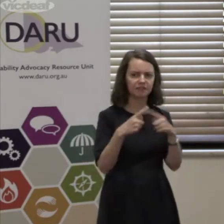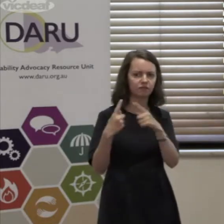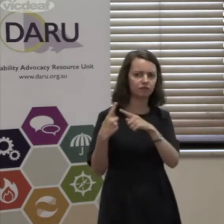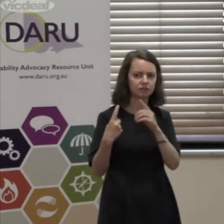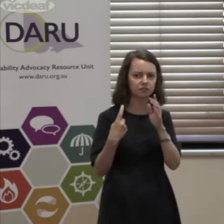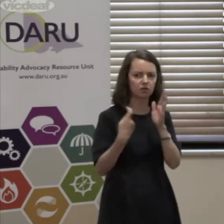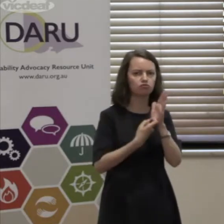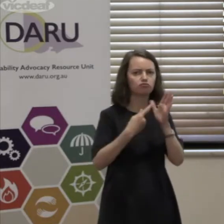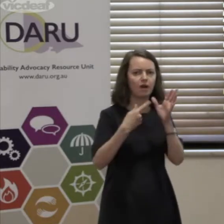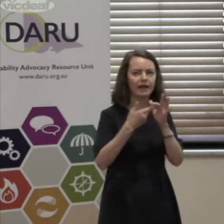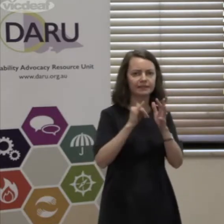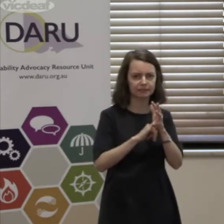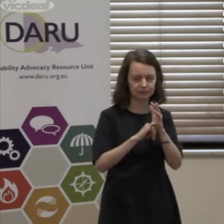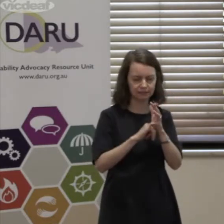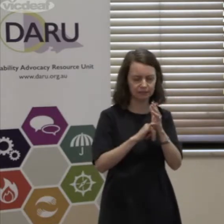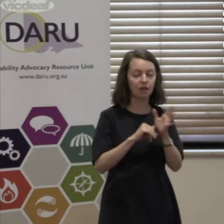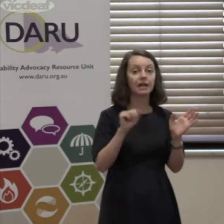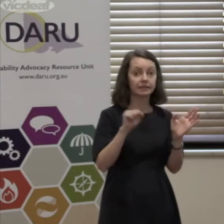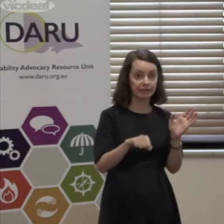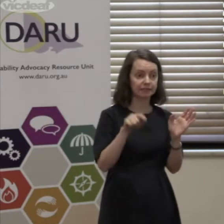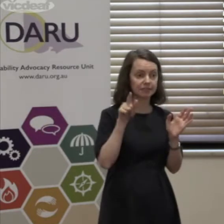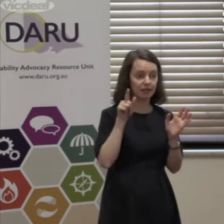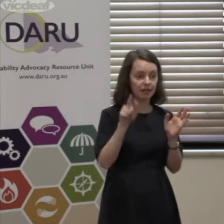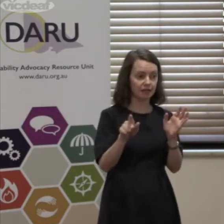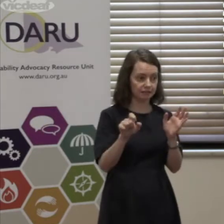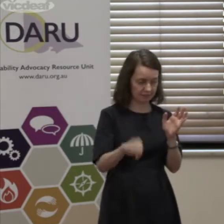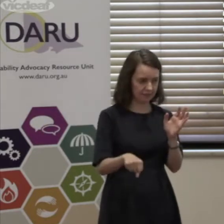Yeah, well, that's different to the starting process.